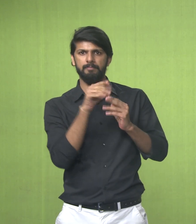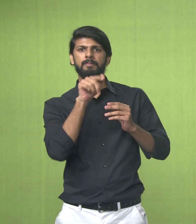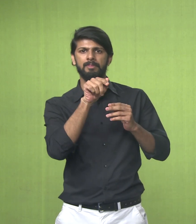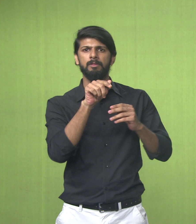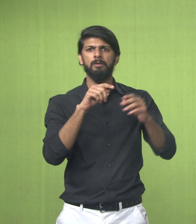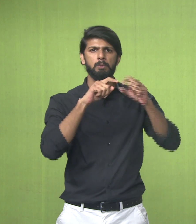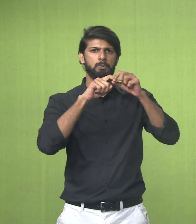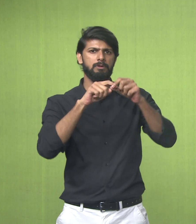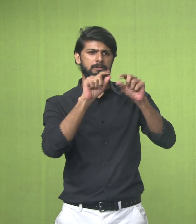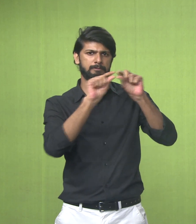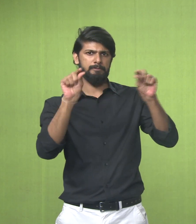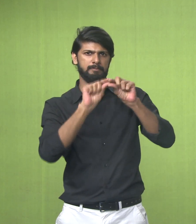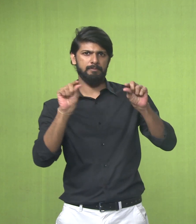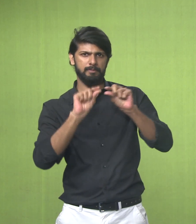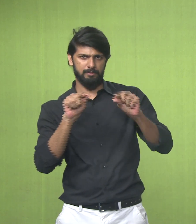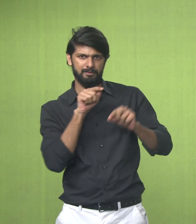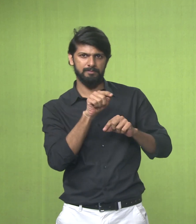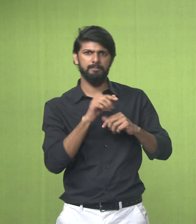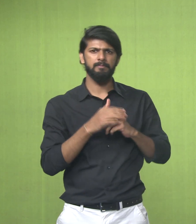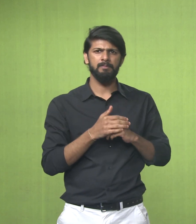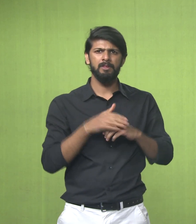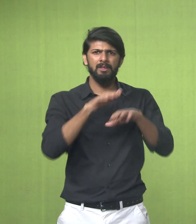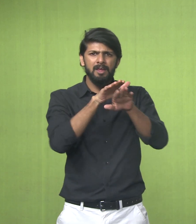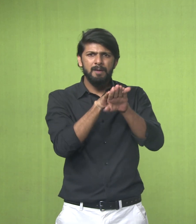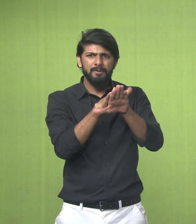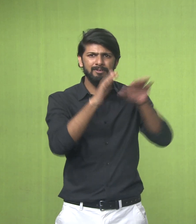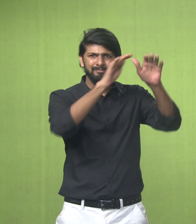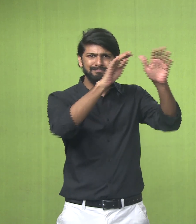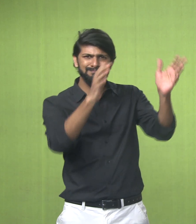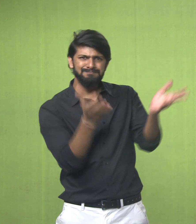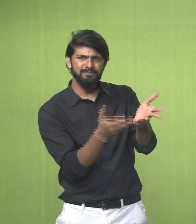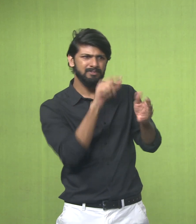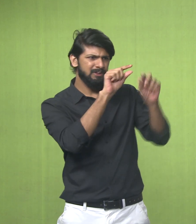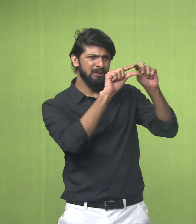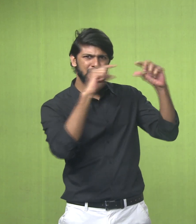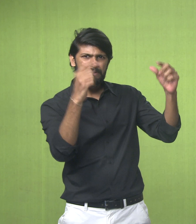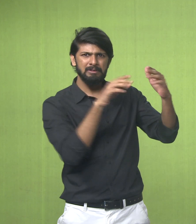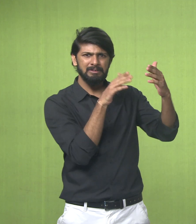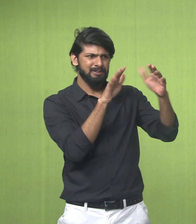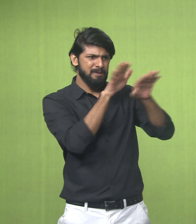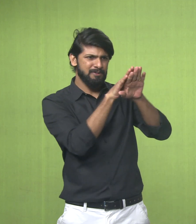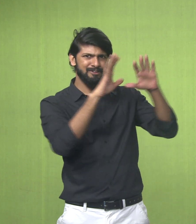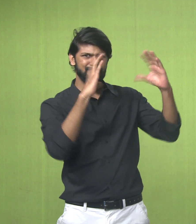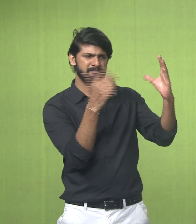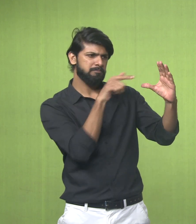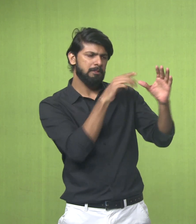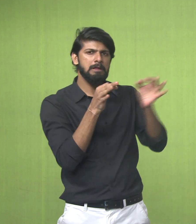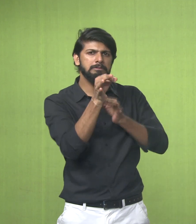Question number two, write 3 to 4 lines about the fish scale pattern in Indus